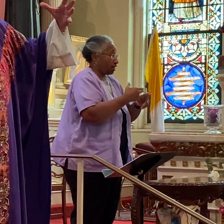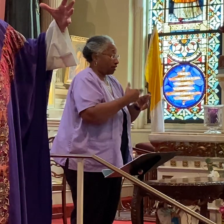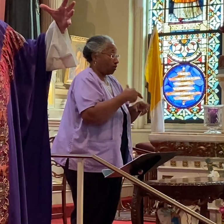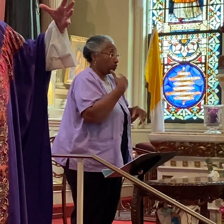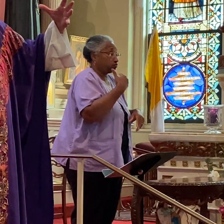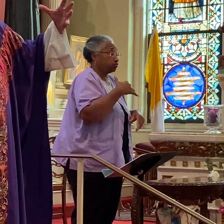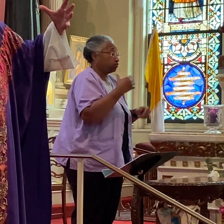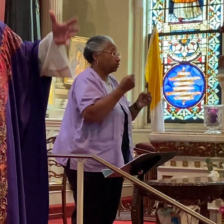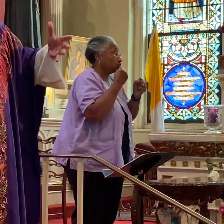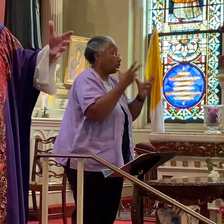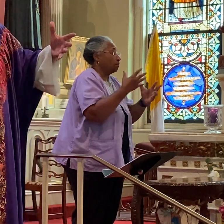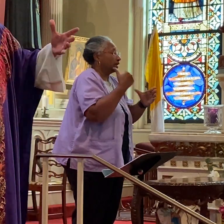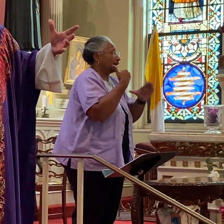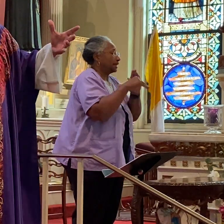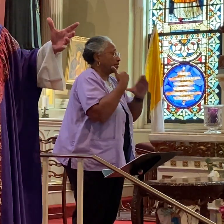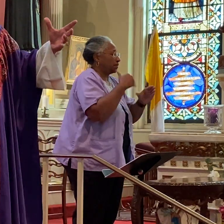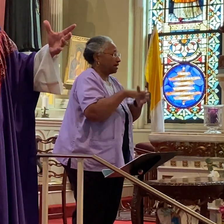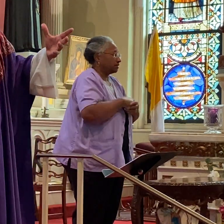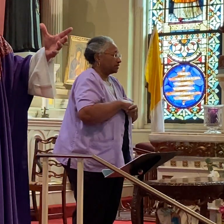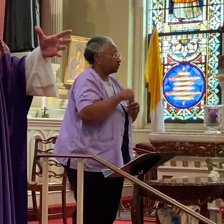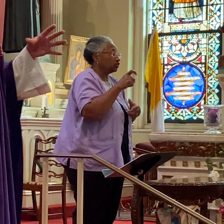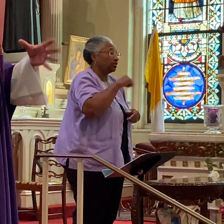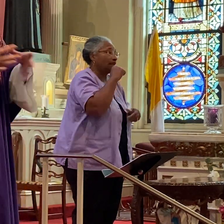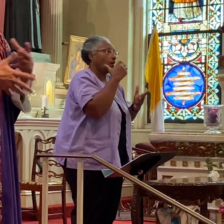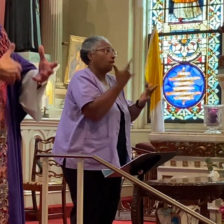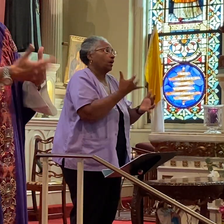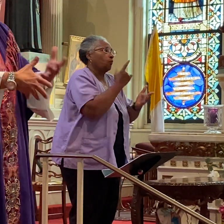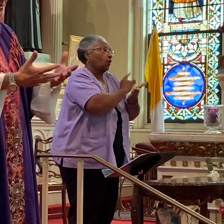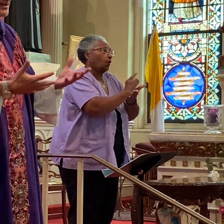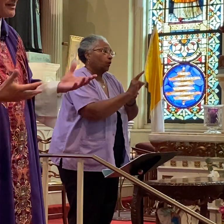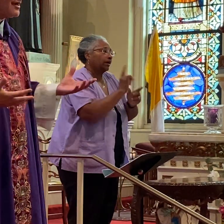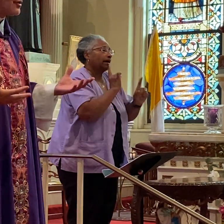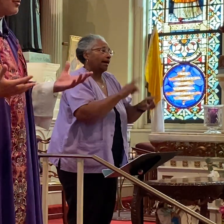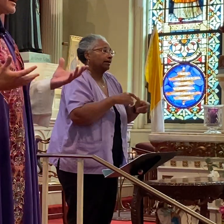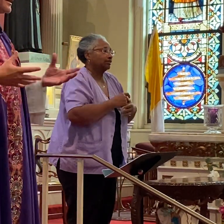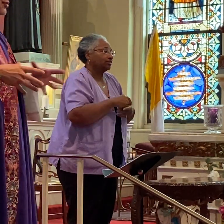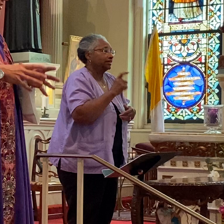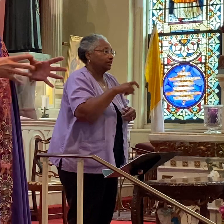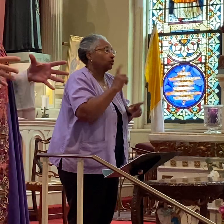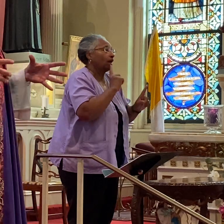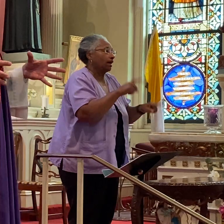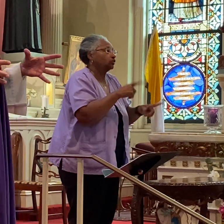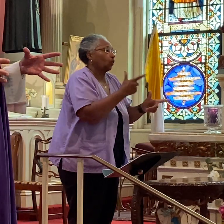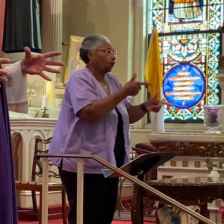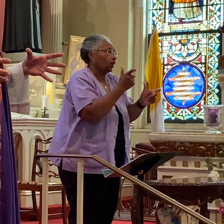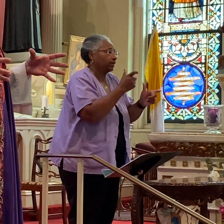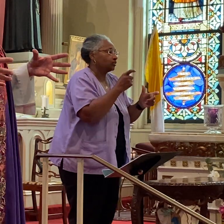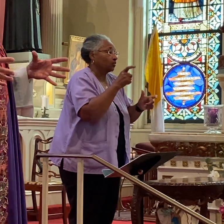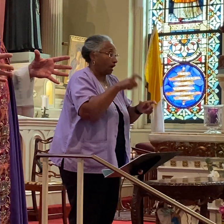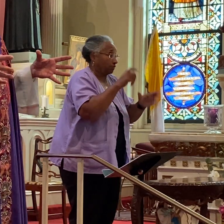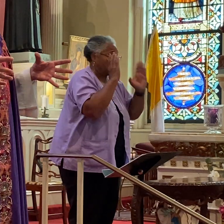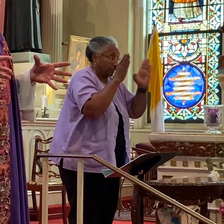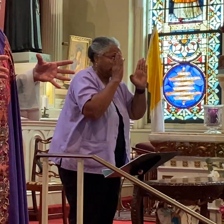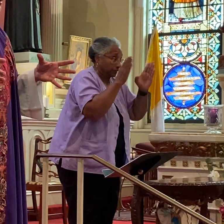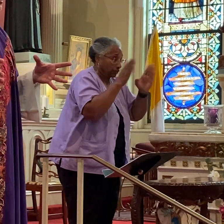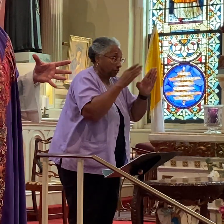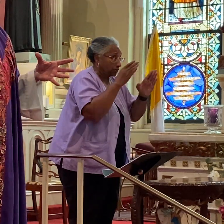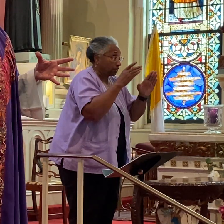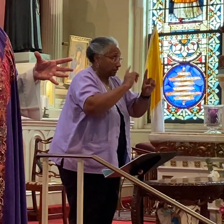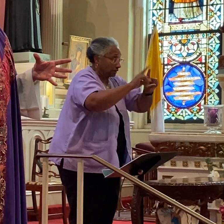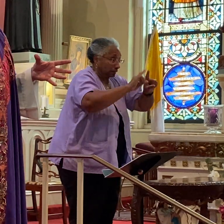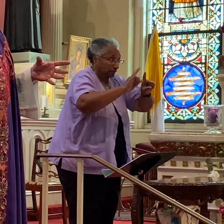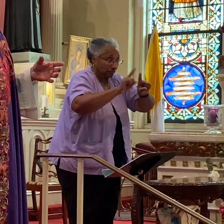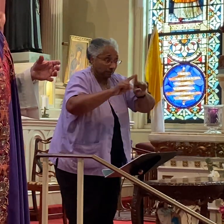the protocol of emails is you shouldn't wait a week to answer an email. You should answer it quickly. So you have to be attentive to the